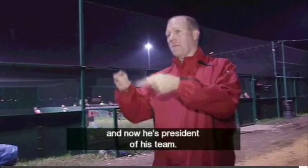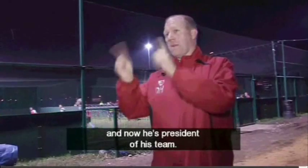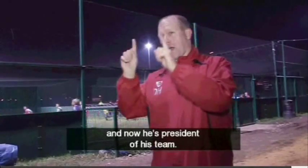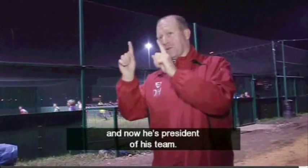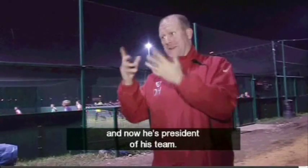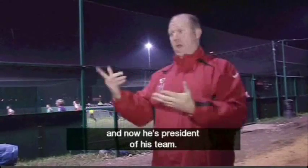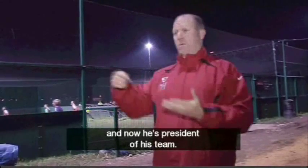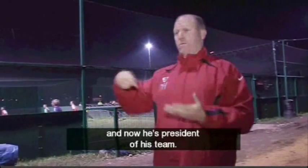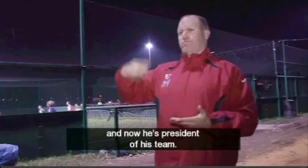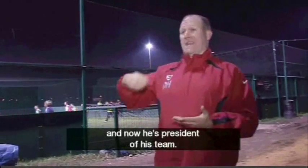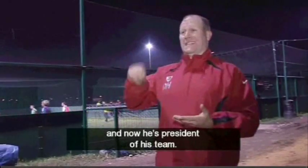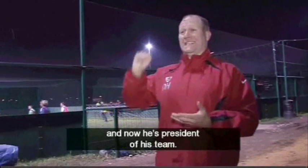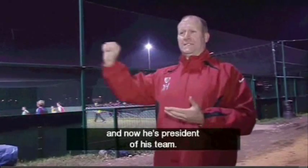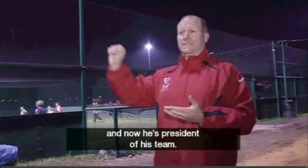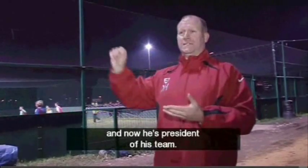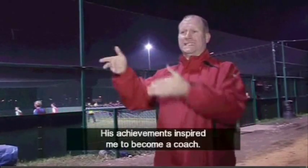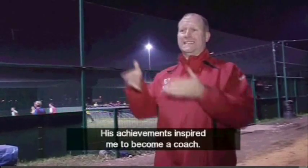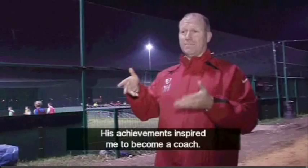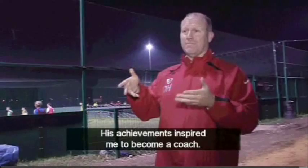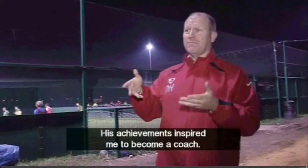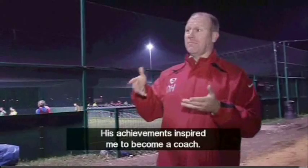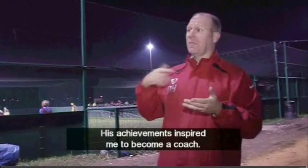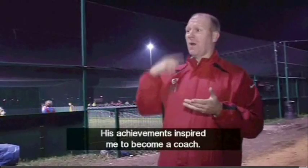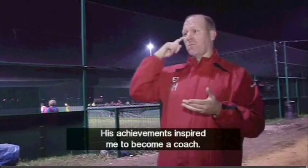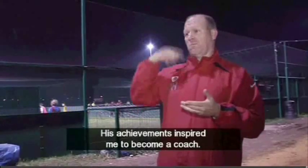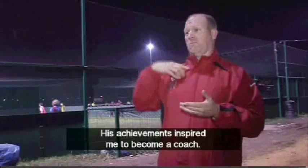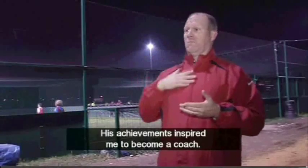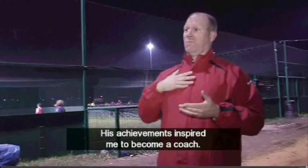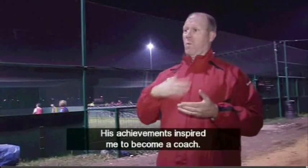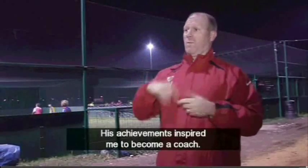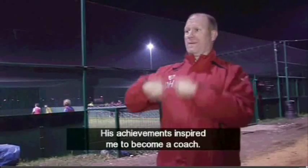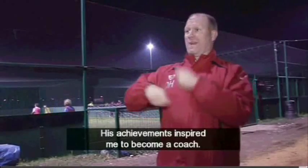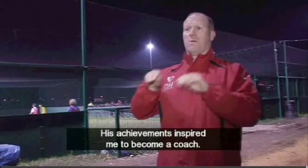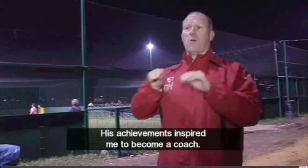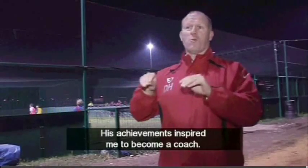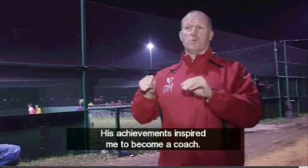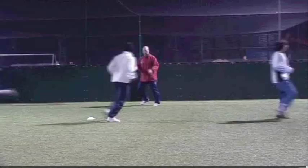and now is president of his team. His achievements inspired me to become a coach.